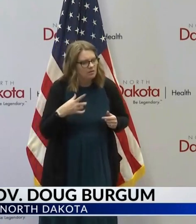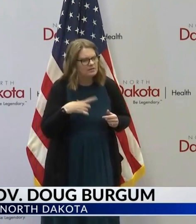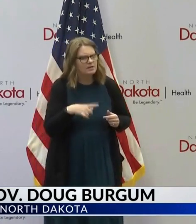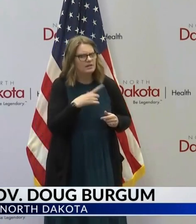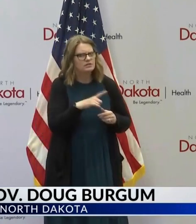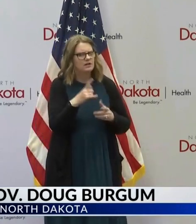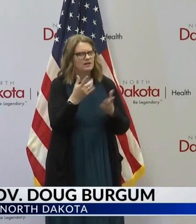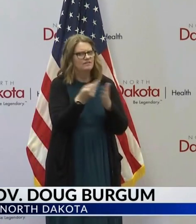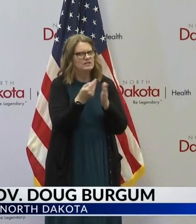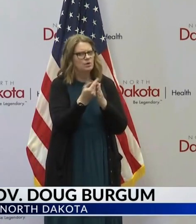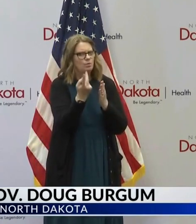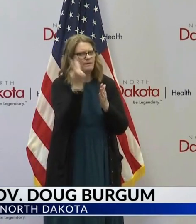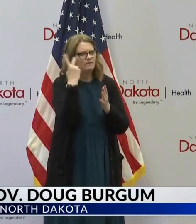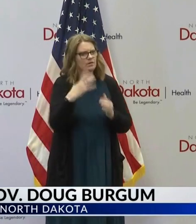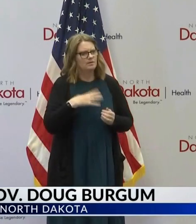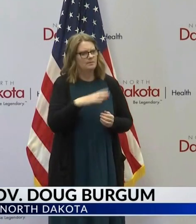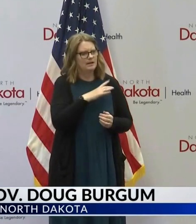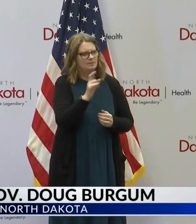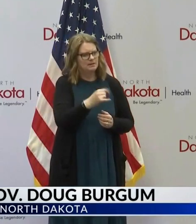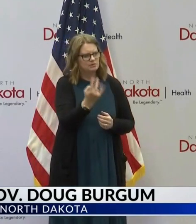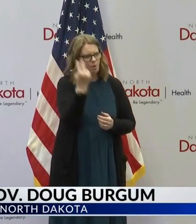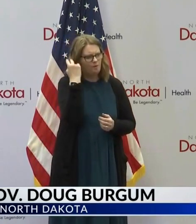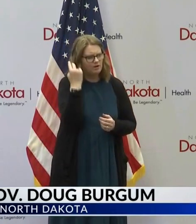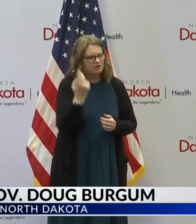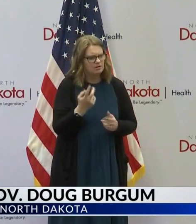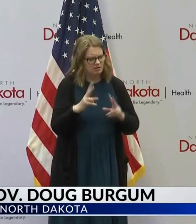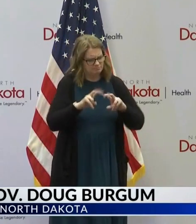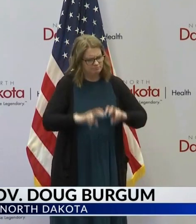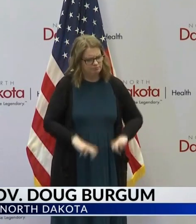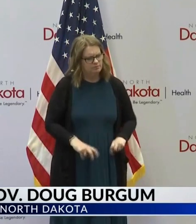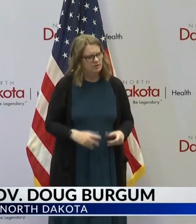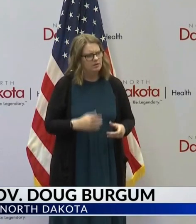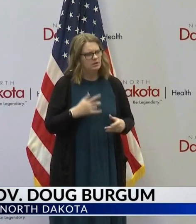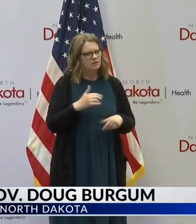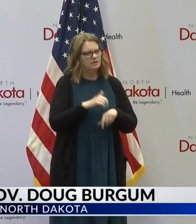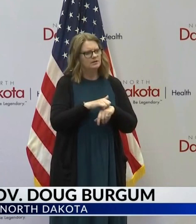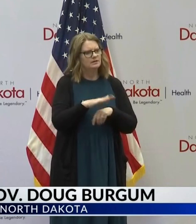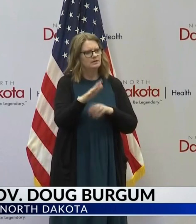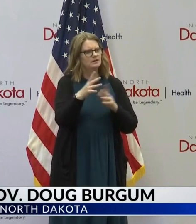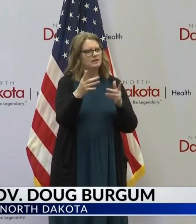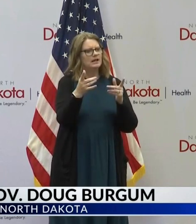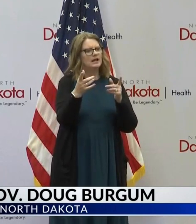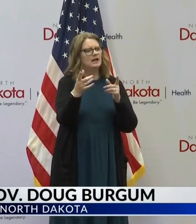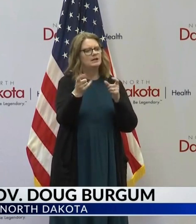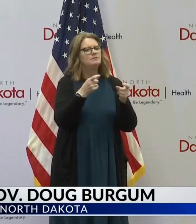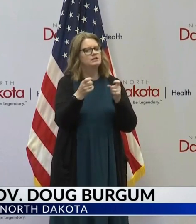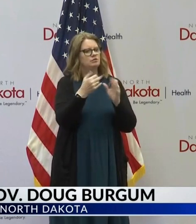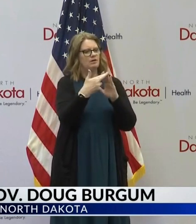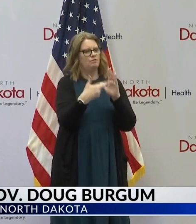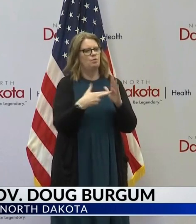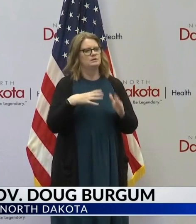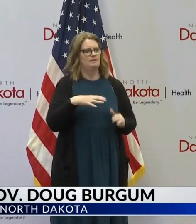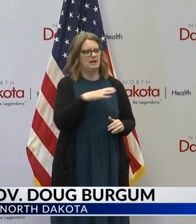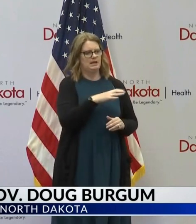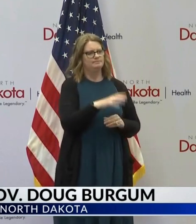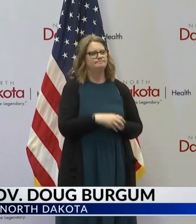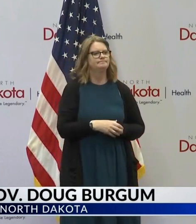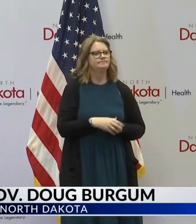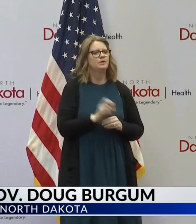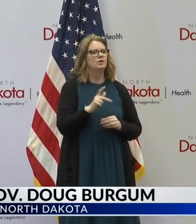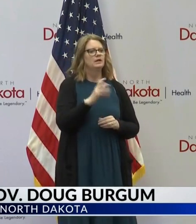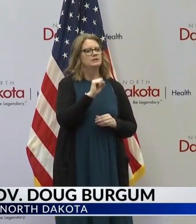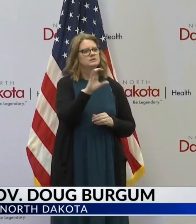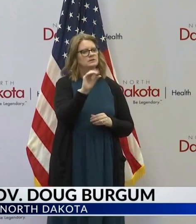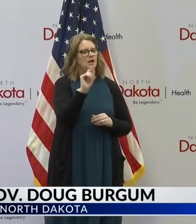look at this? Where this will go to the Administrative Rules Committee. Yep.